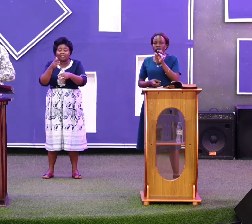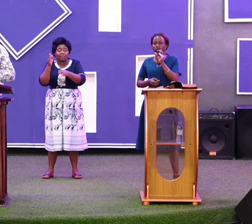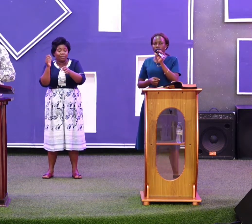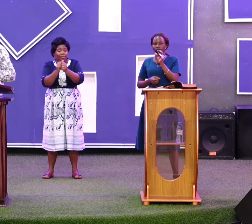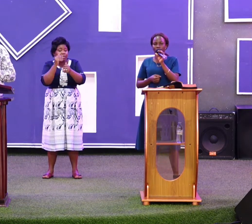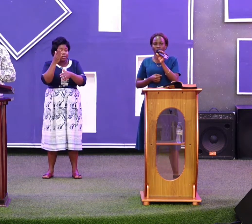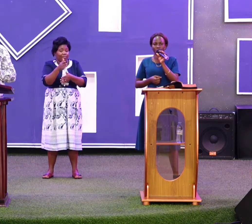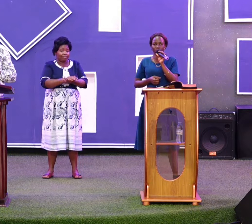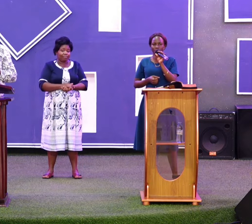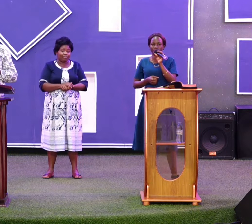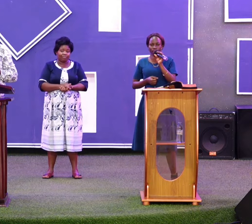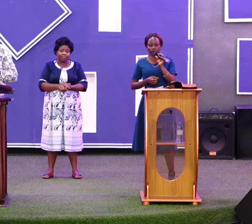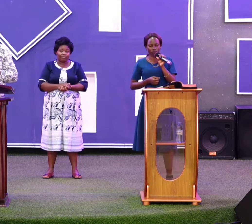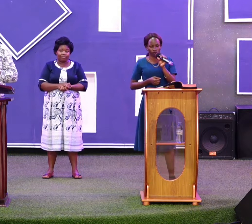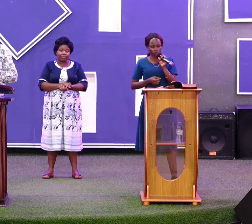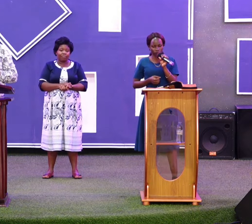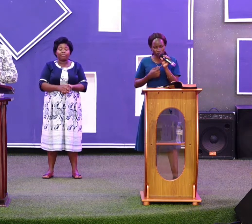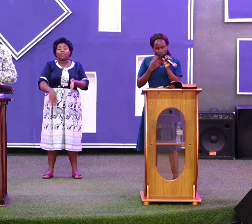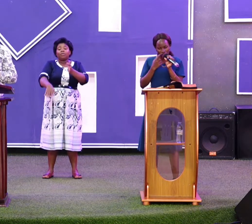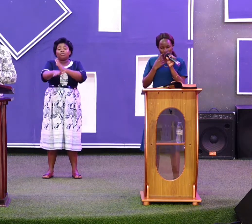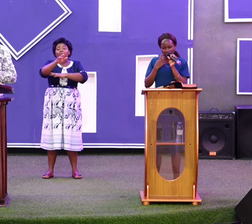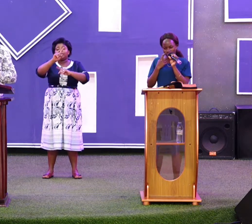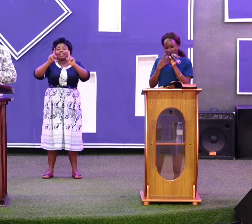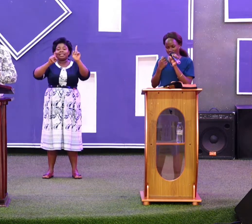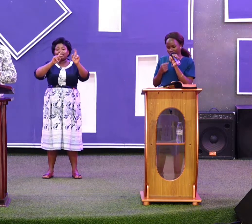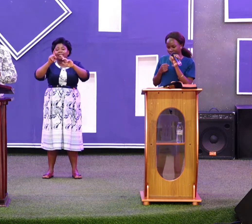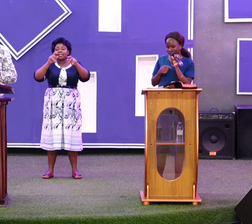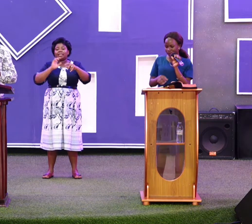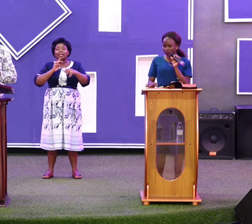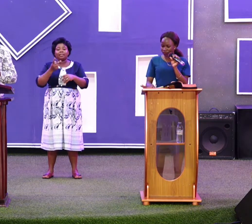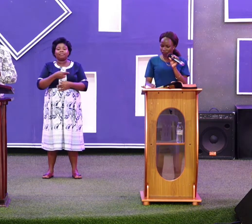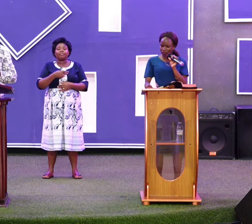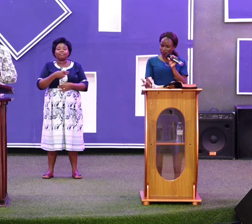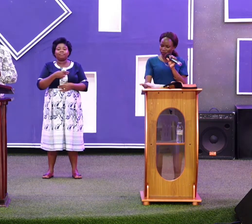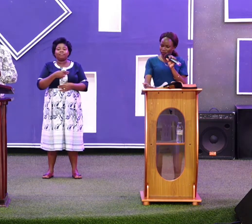Jesus. God is testing us. Mukama atukema.